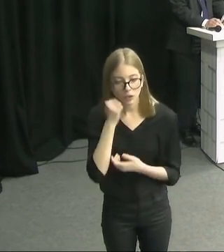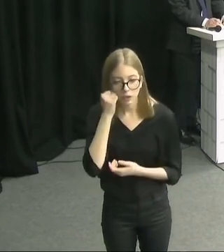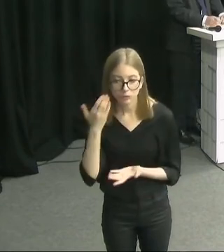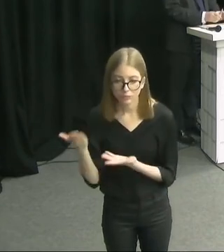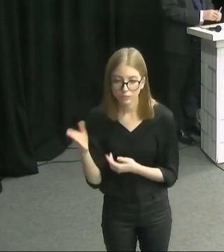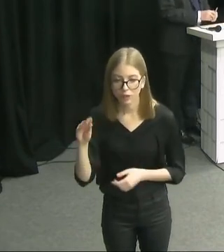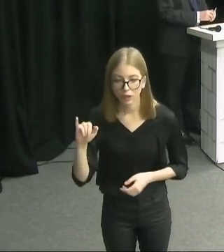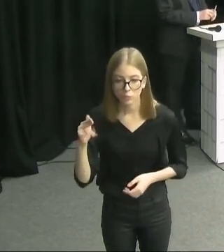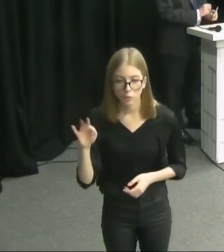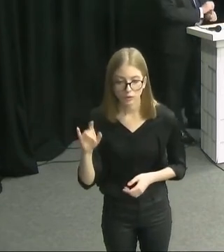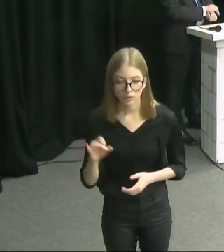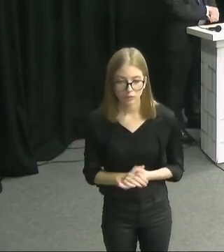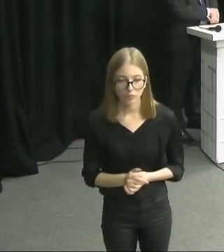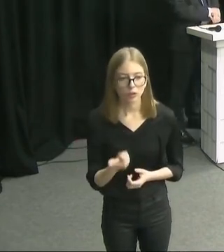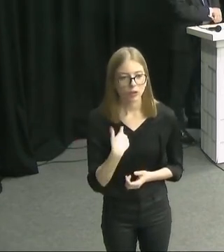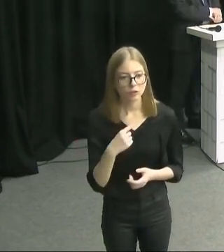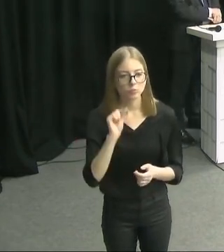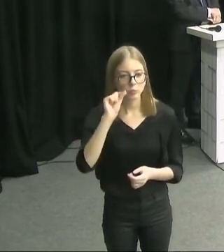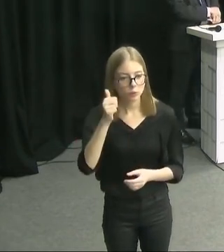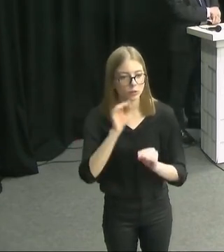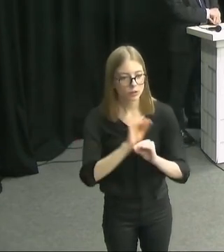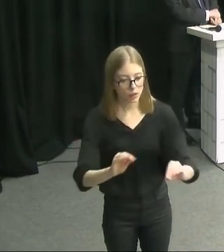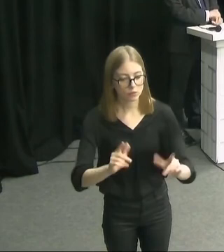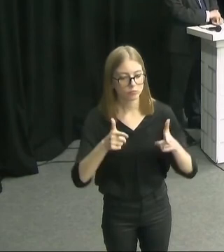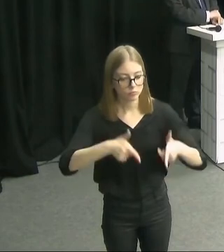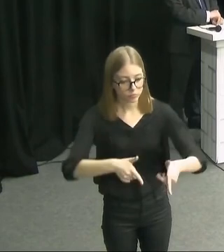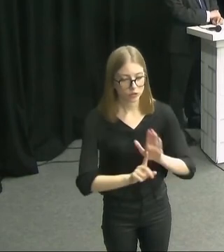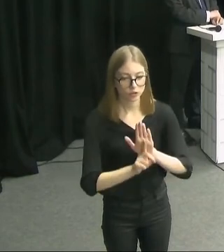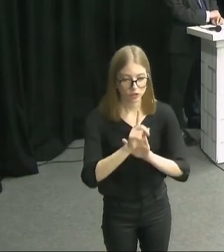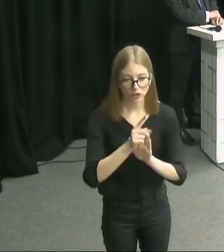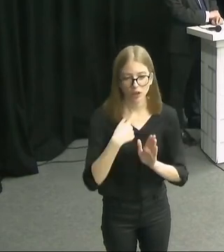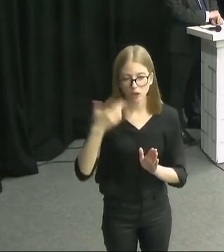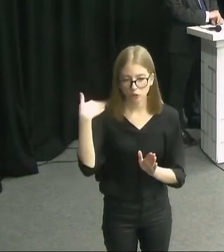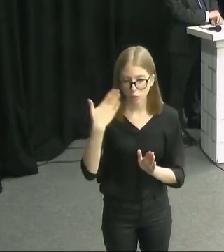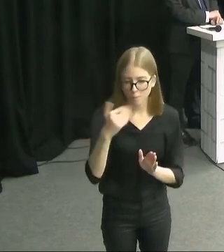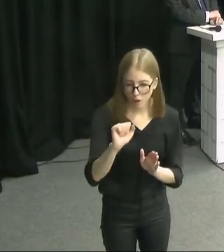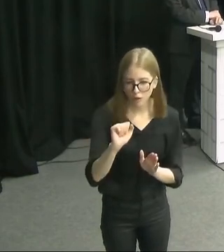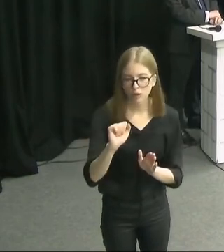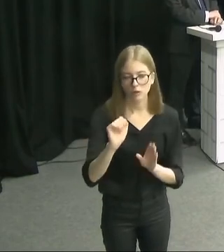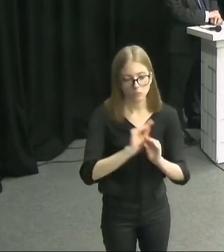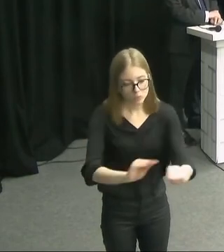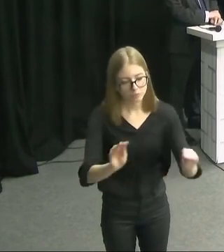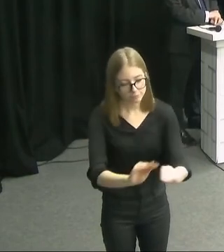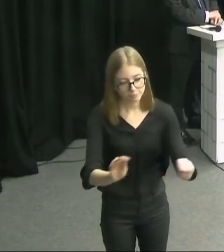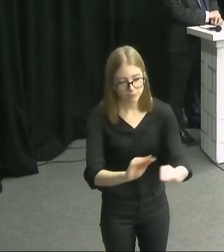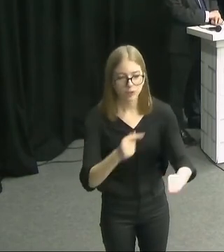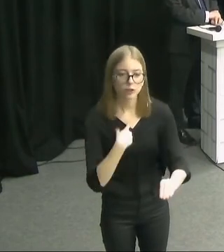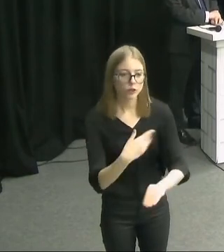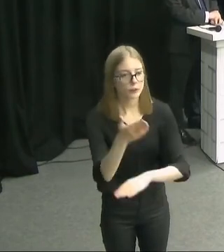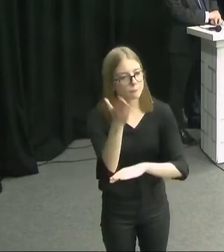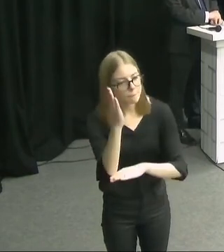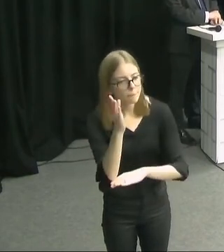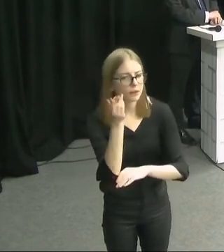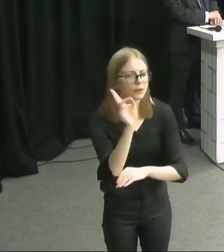not all part-time jobs are like that. Thank you, Professor Eimutis. Thank you. I used